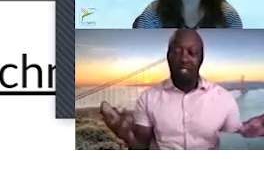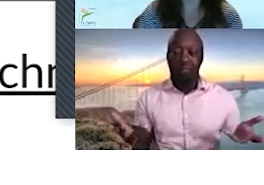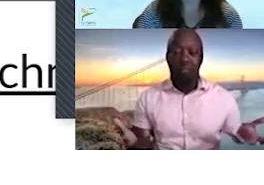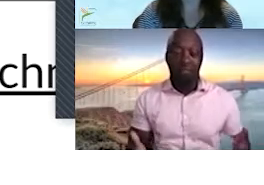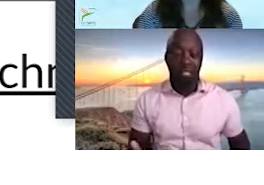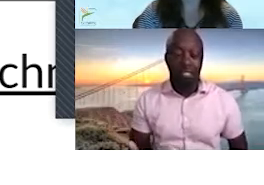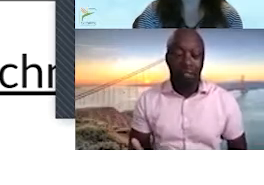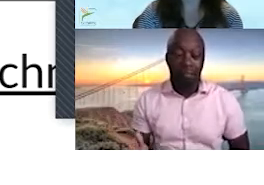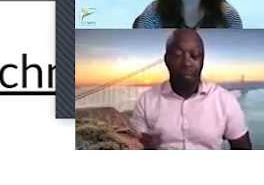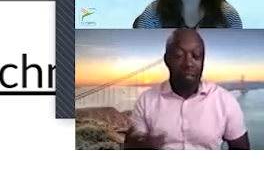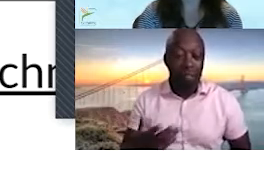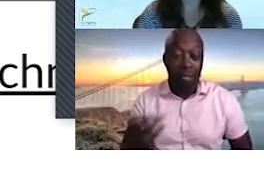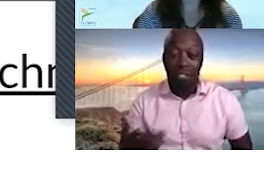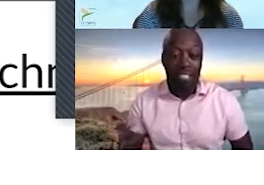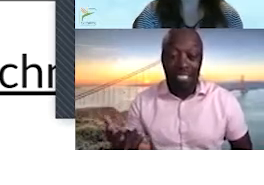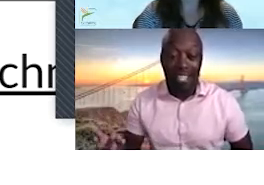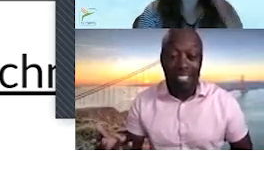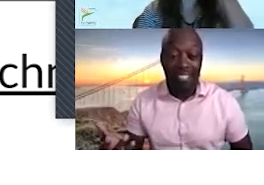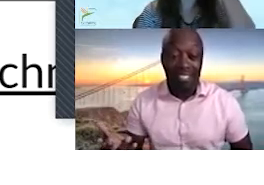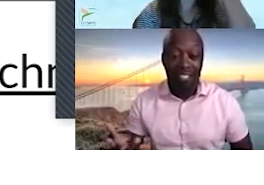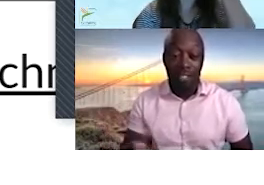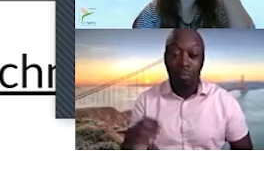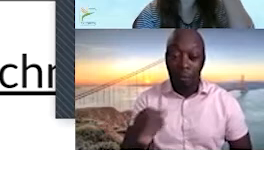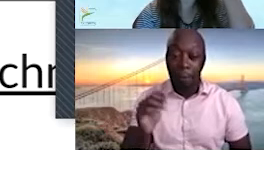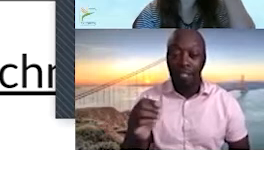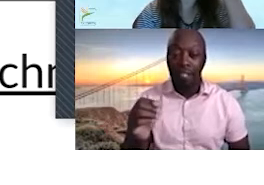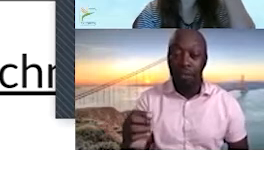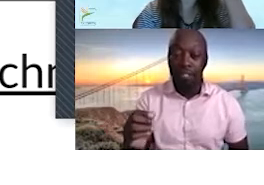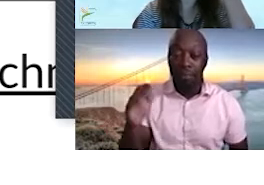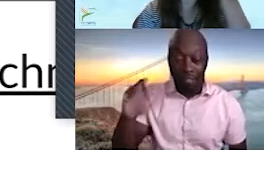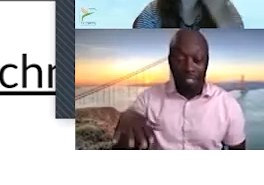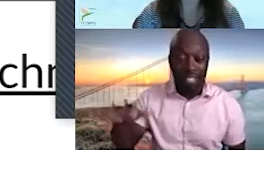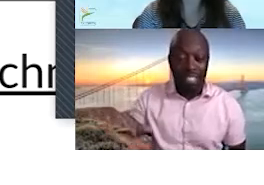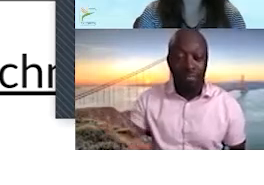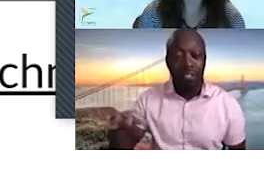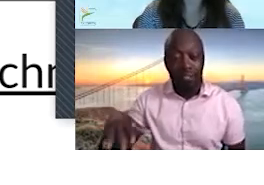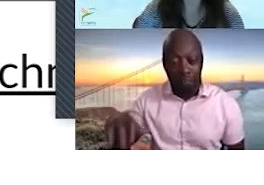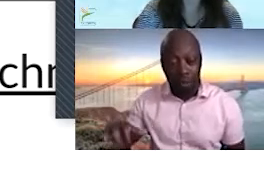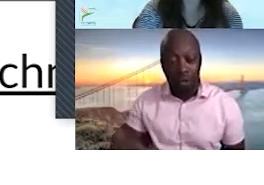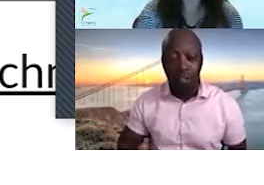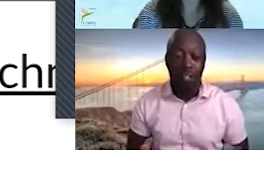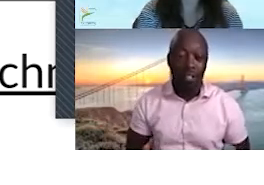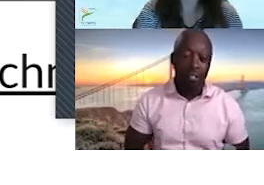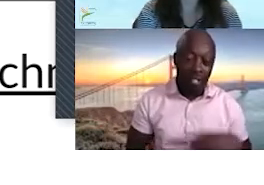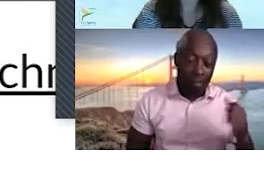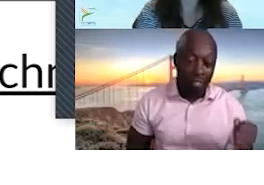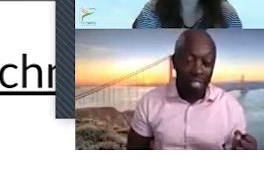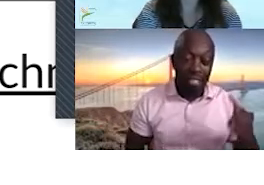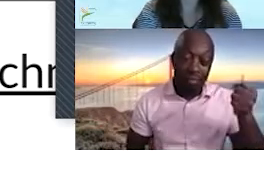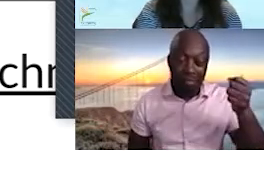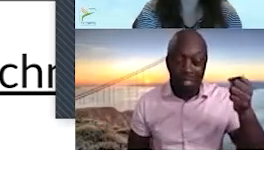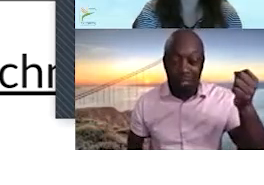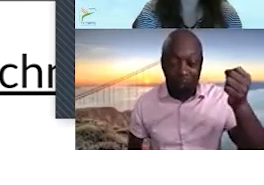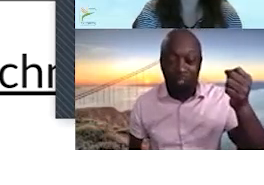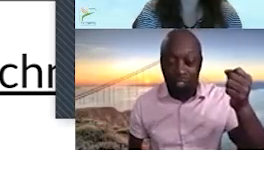usually, remember, babies are already signing. So you probably picked up on some of their signs for more or